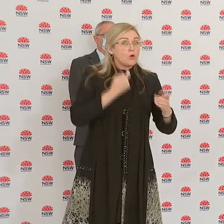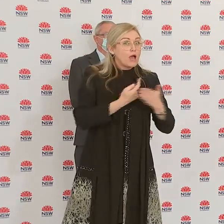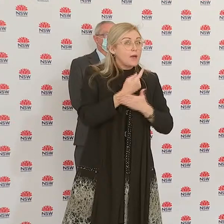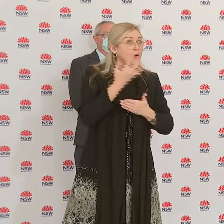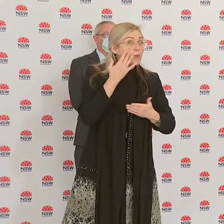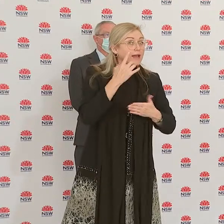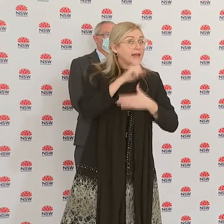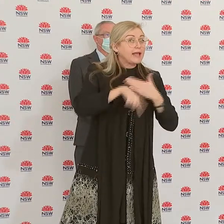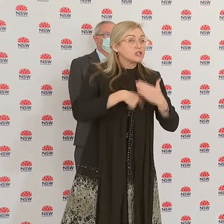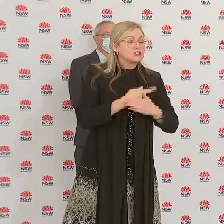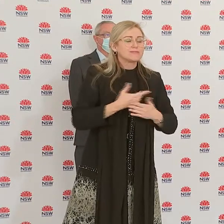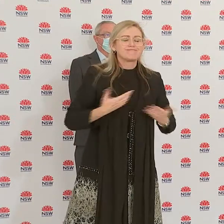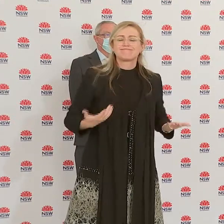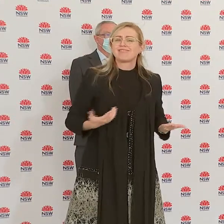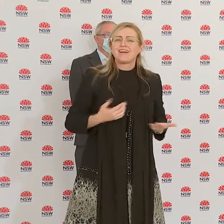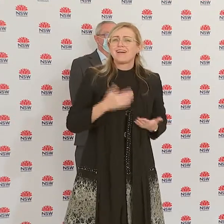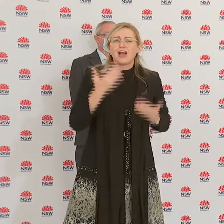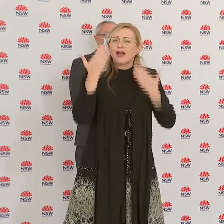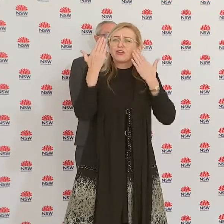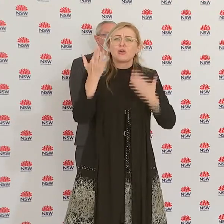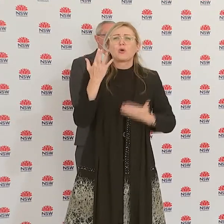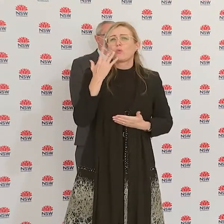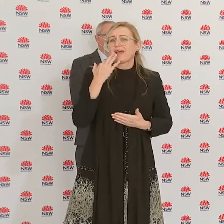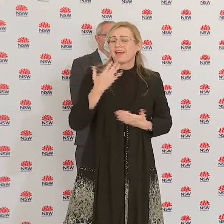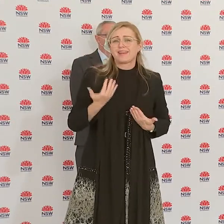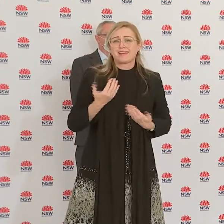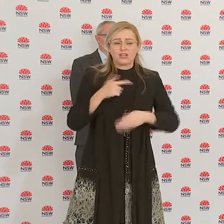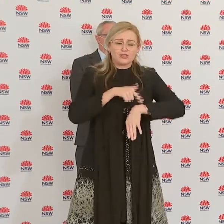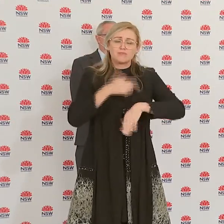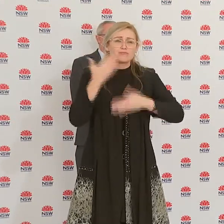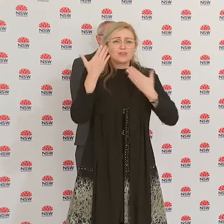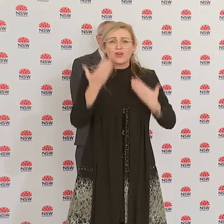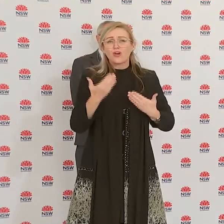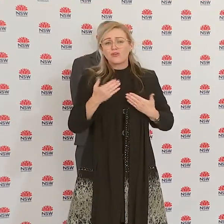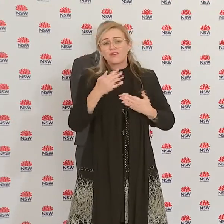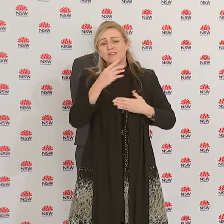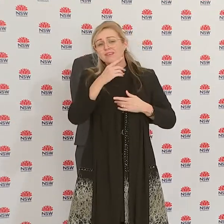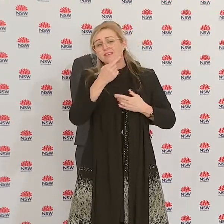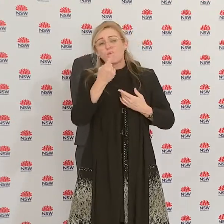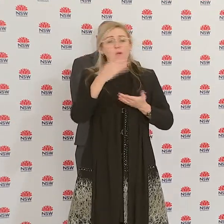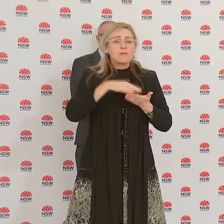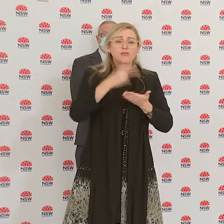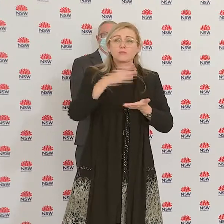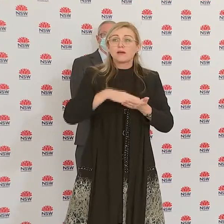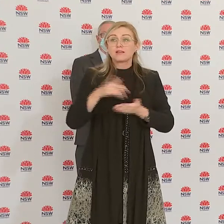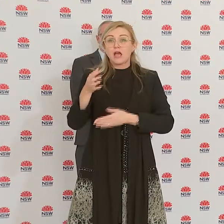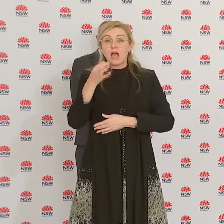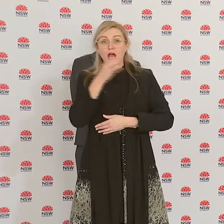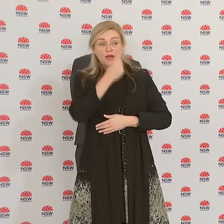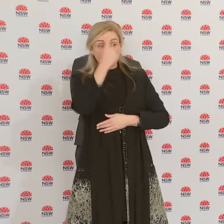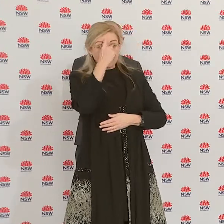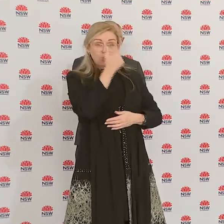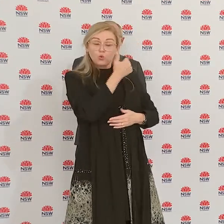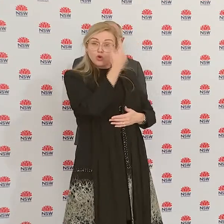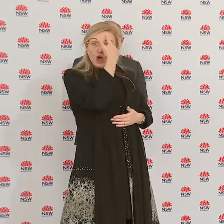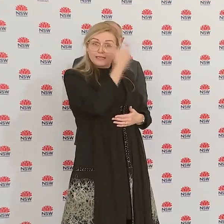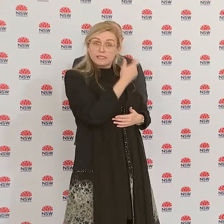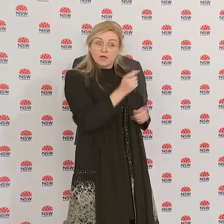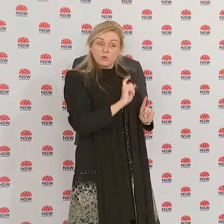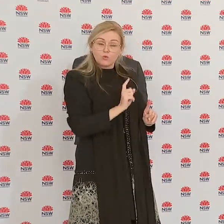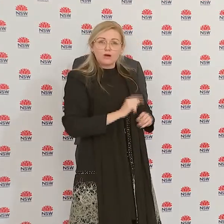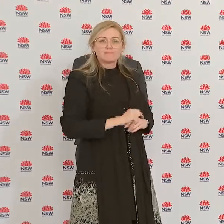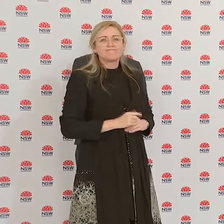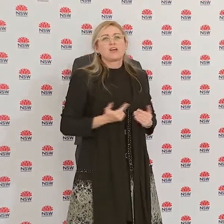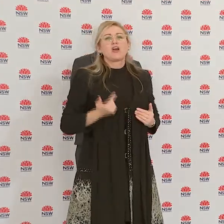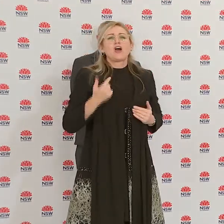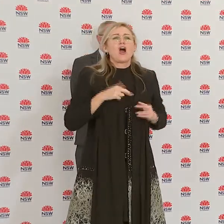Well, I'm not going to put a time on it. Dr. Chan, I wish... Do you wish we had a